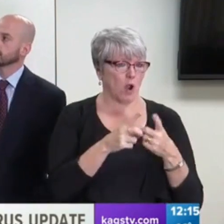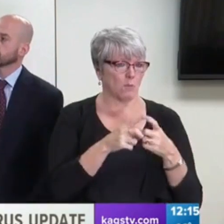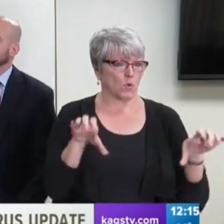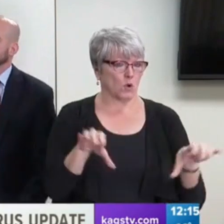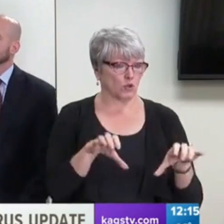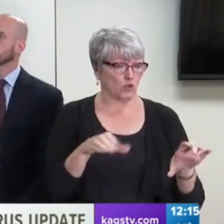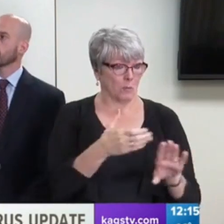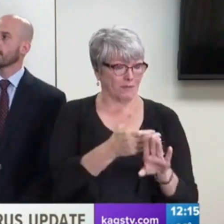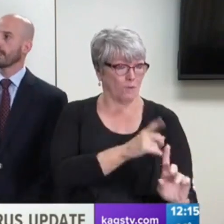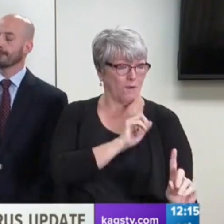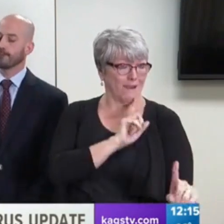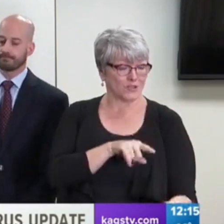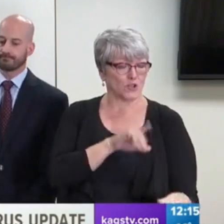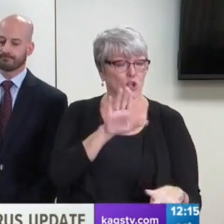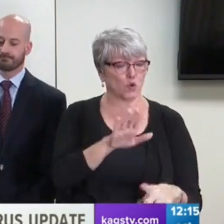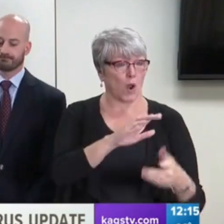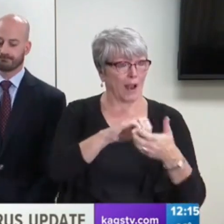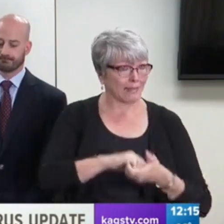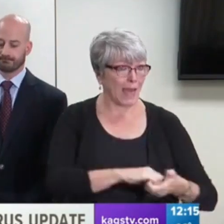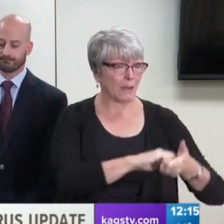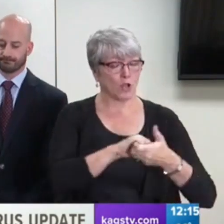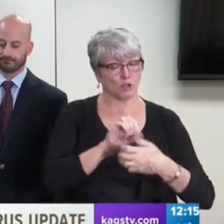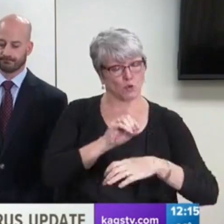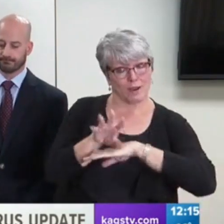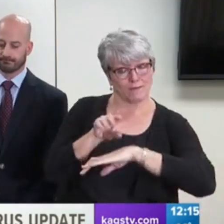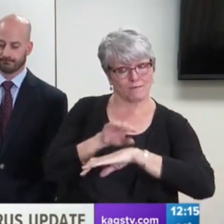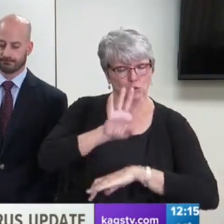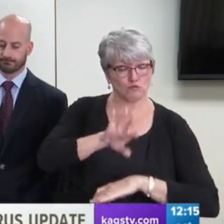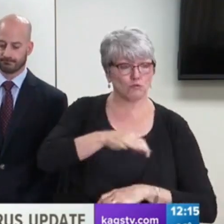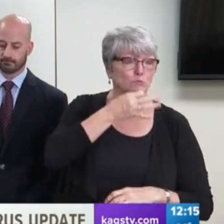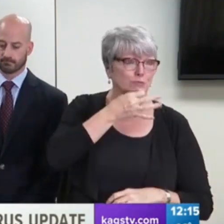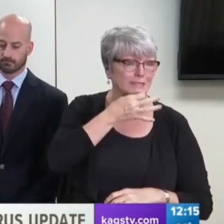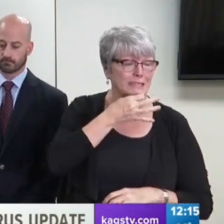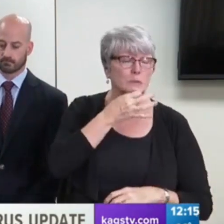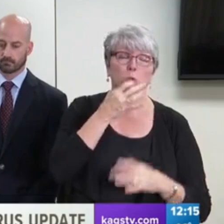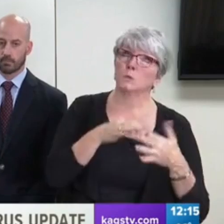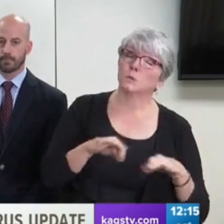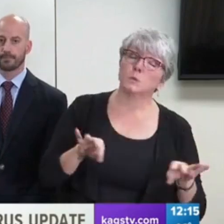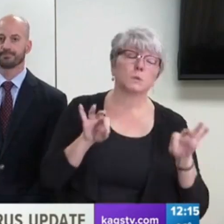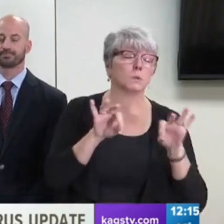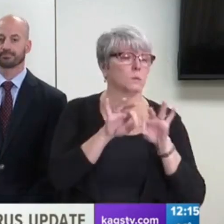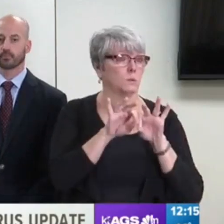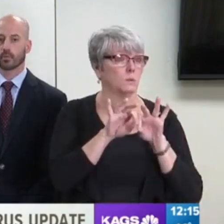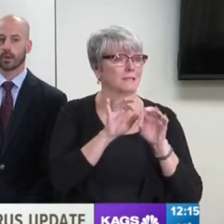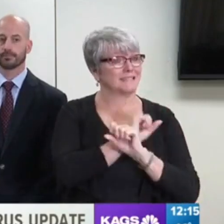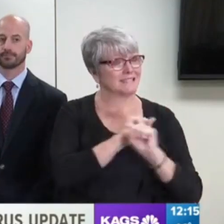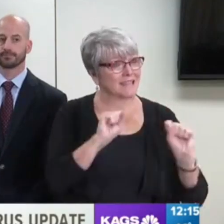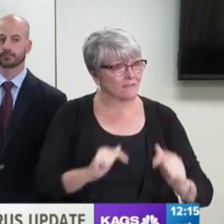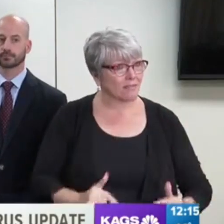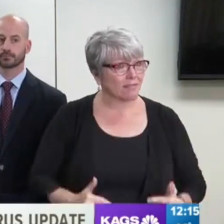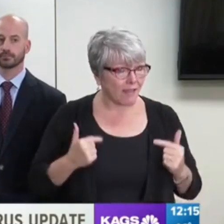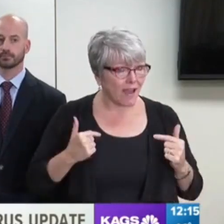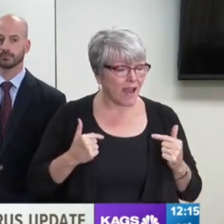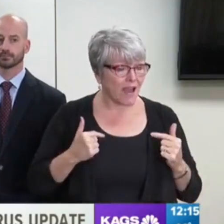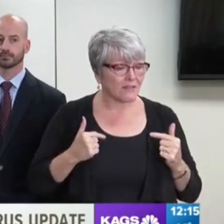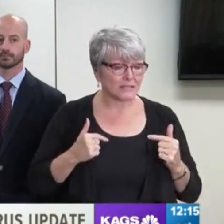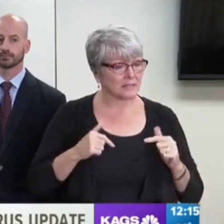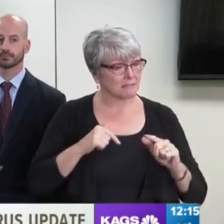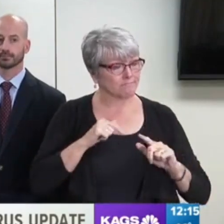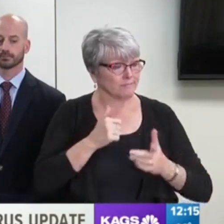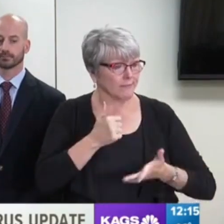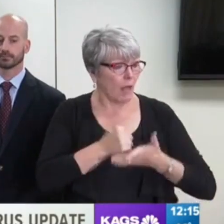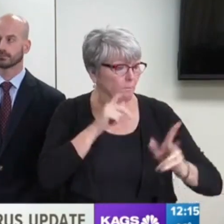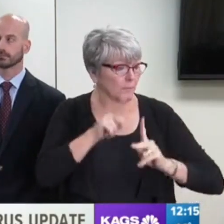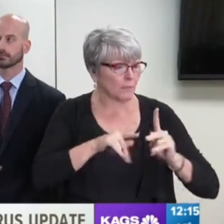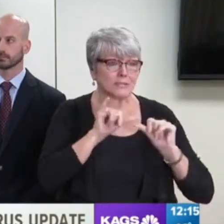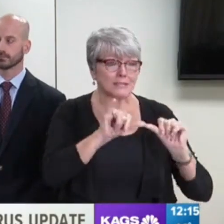answer that, your collaboration, your advice, your expertise is essential in saving lives and keeping people healthy